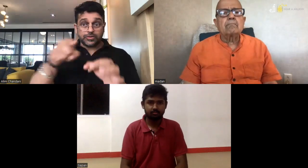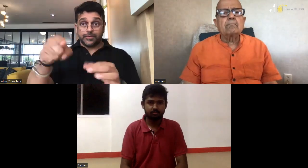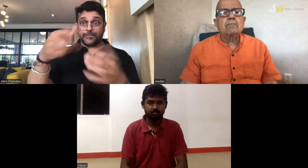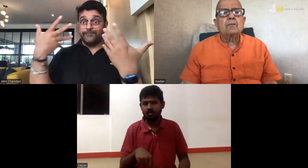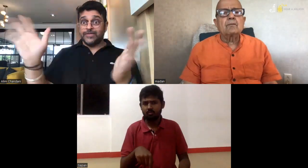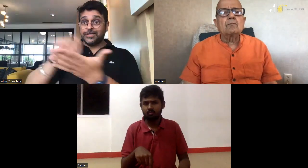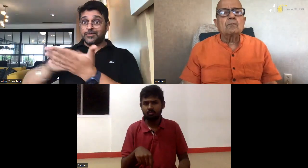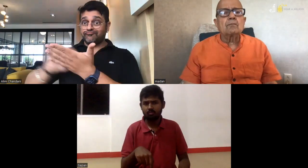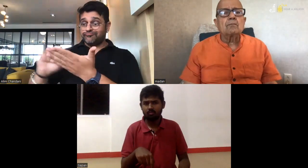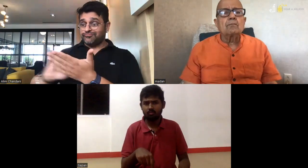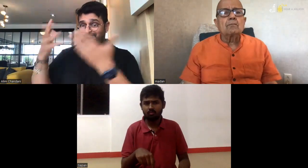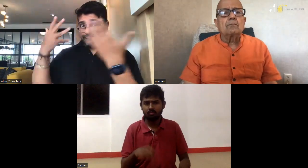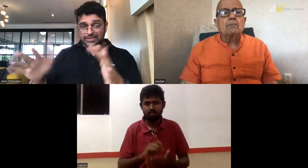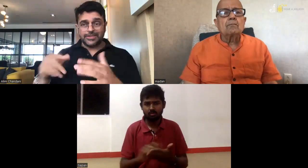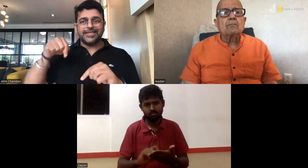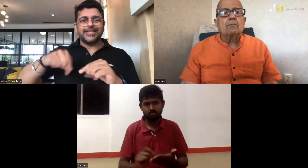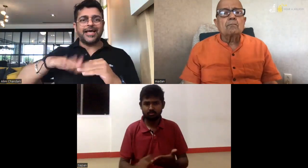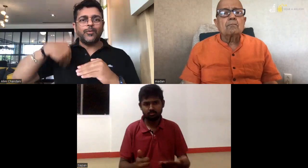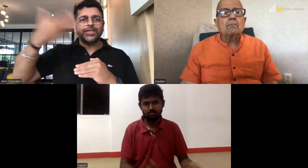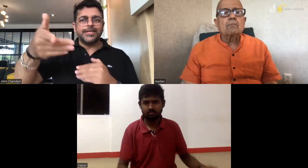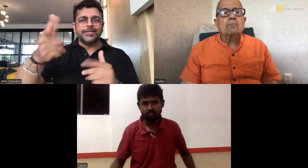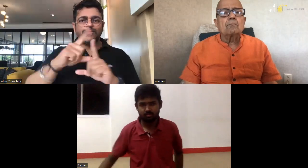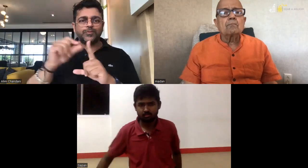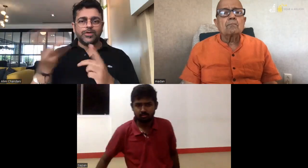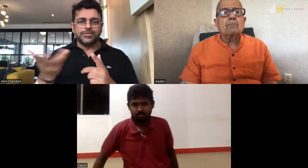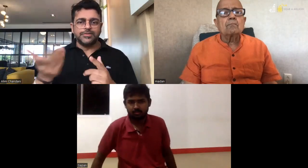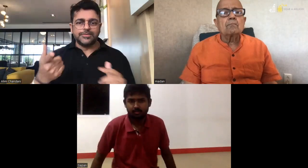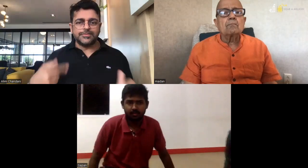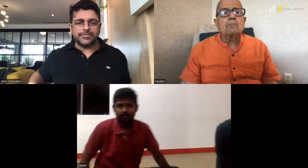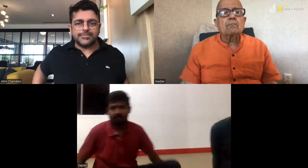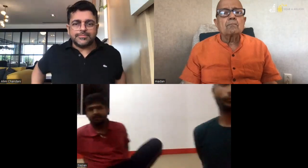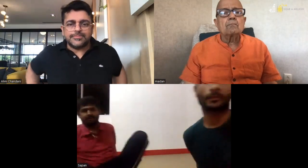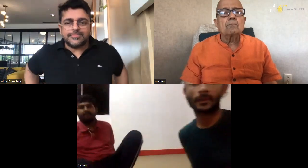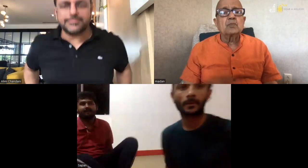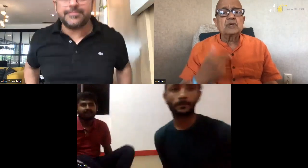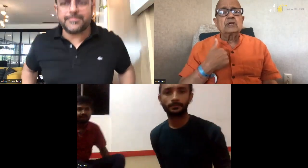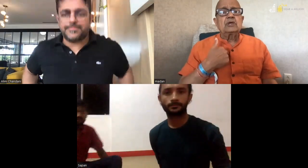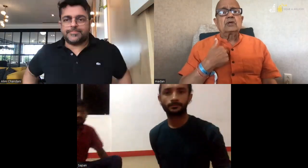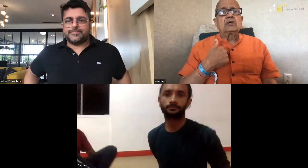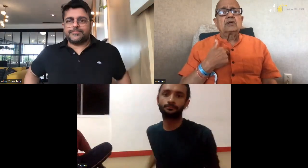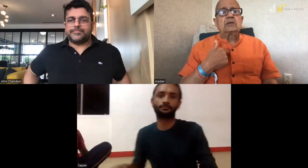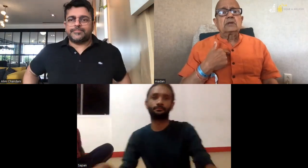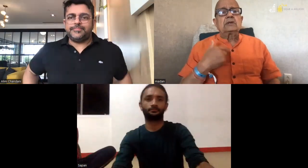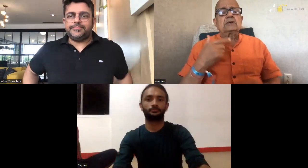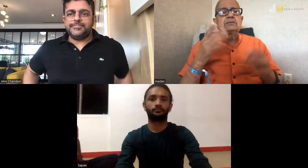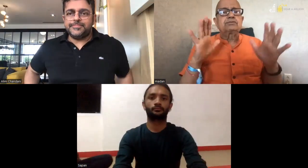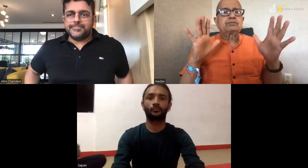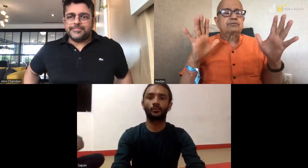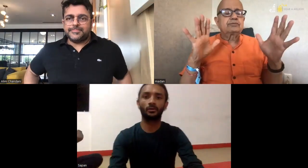be ready to support us, then yeah, we can work on it. Like we have Arathe here.